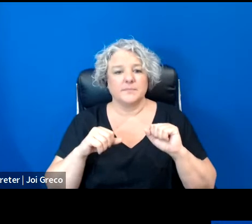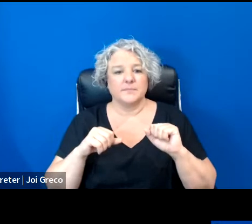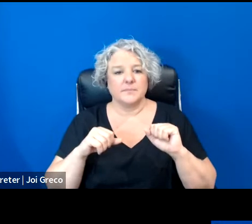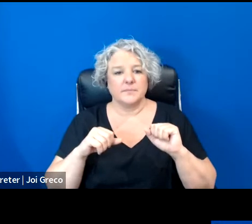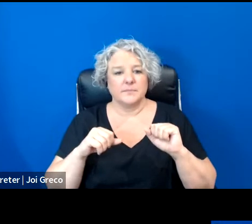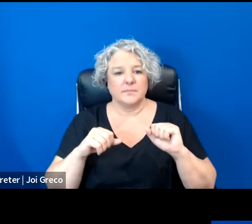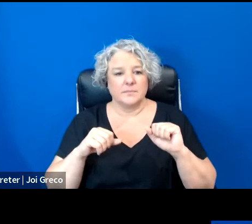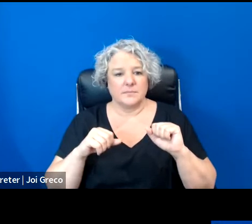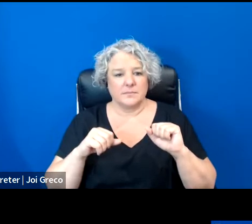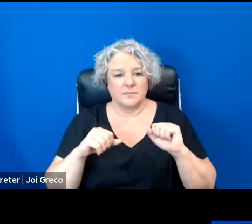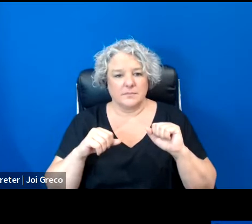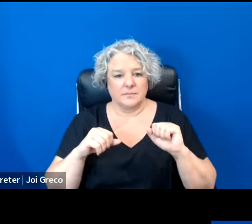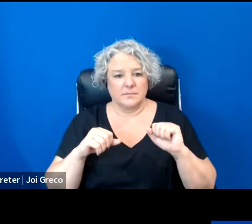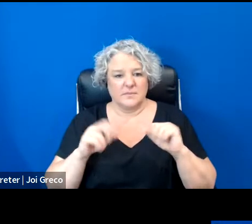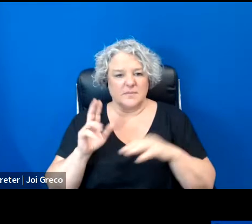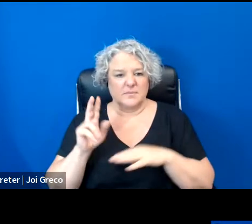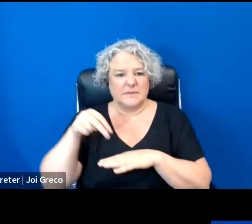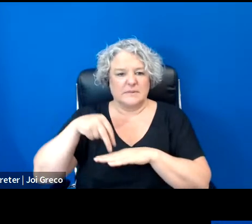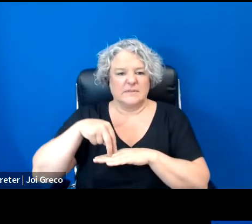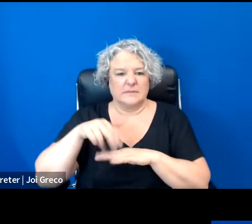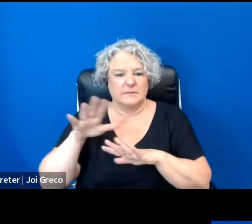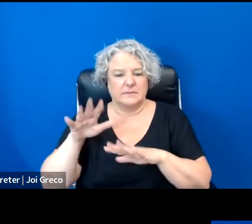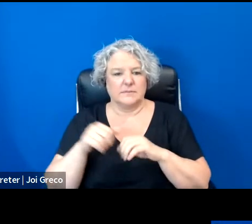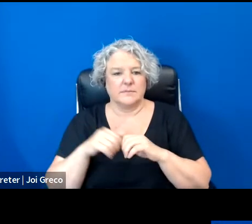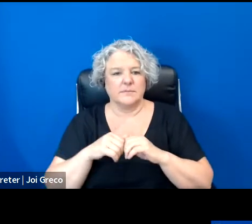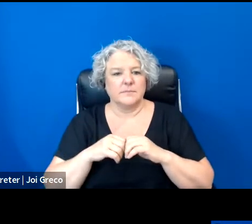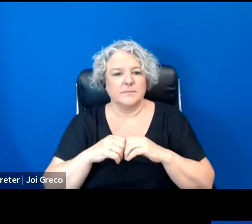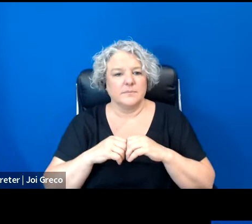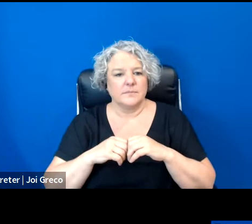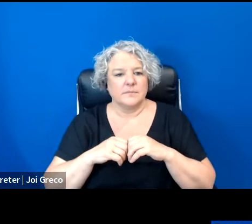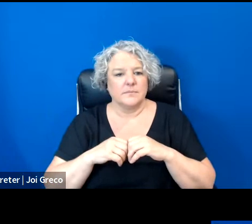gonna stand up a little bit.